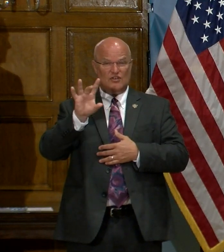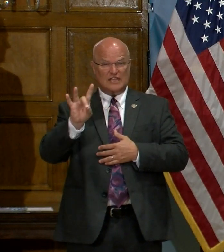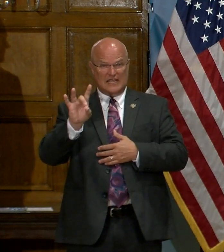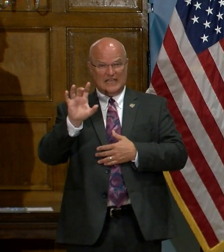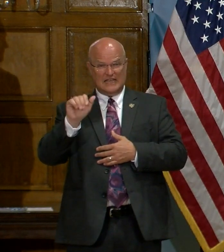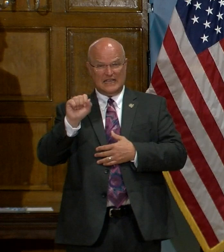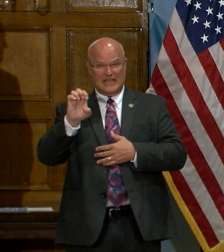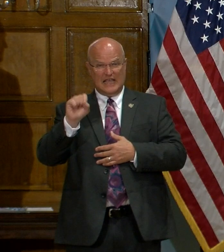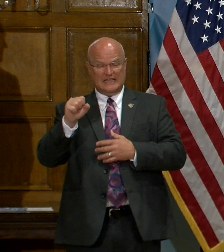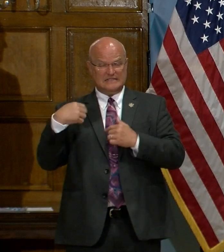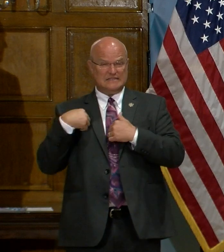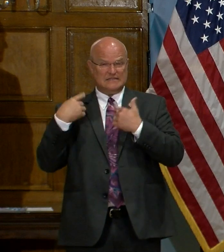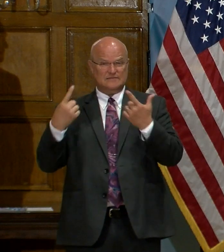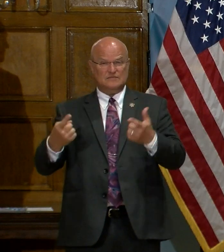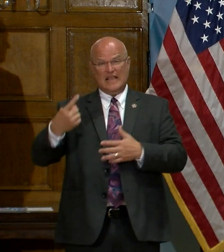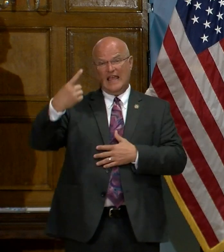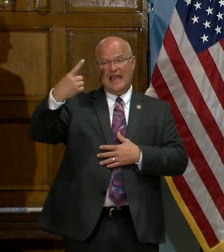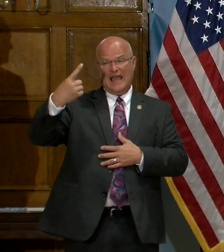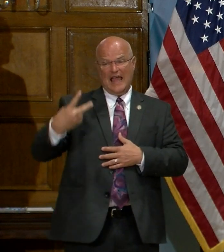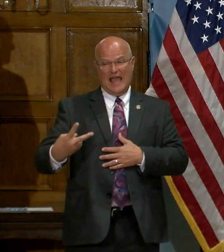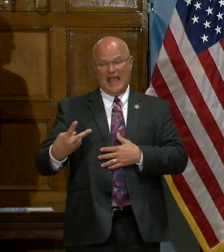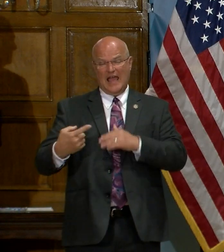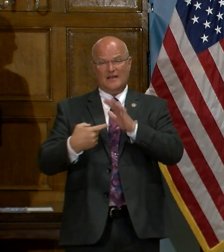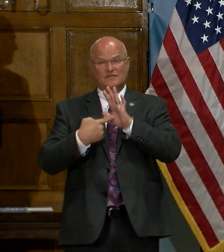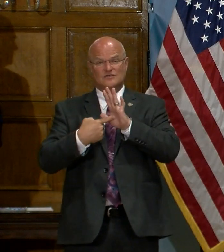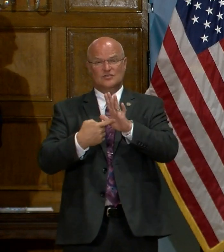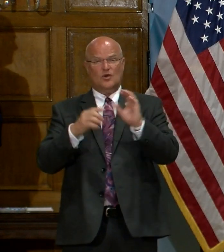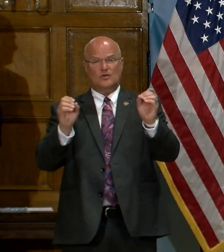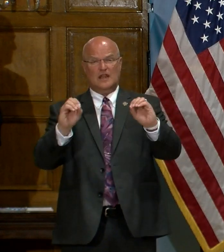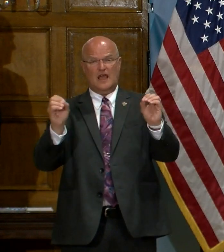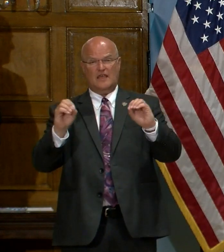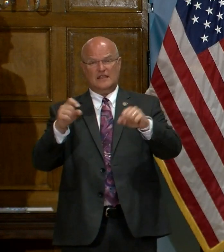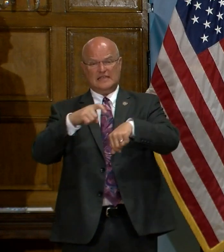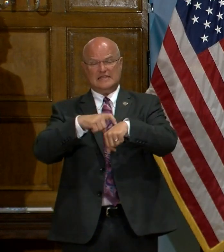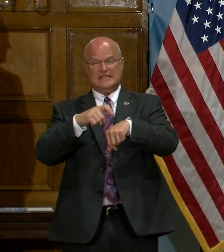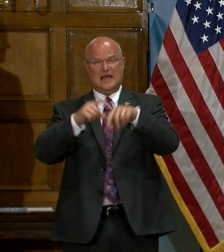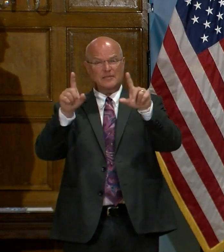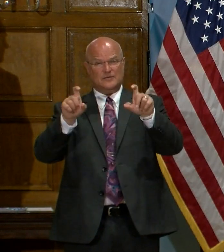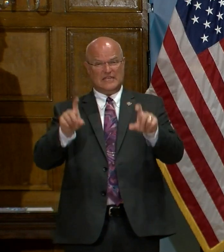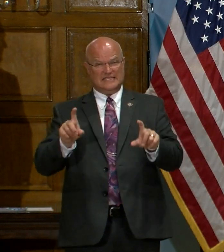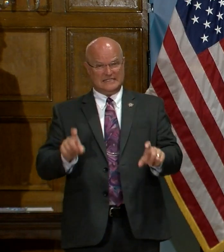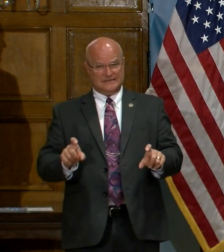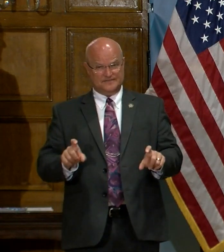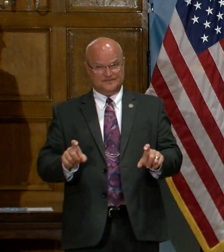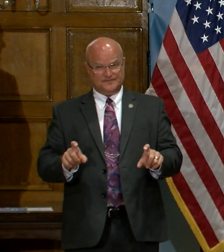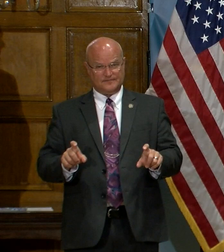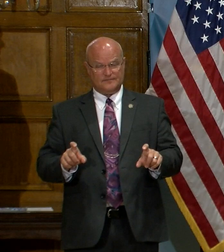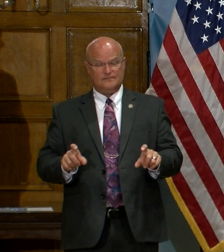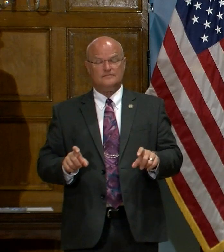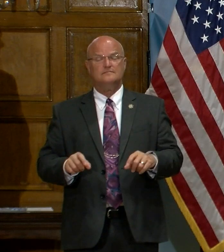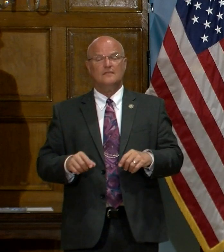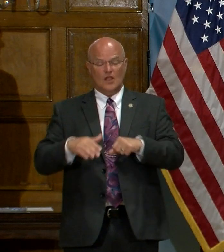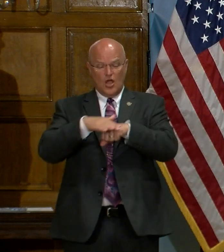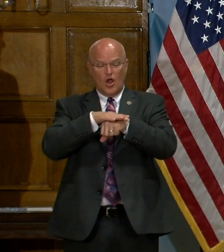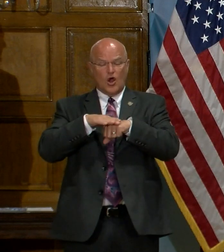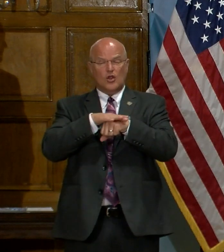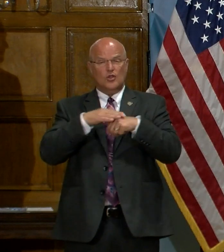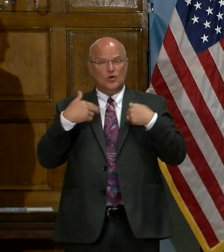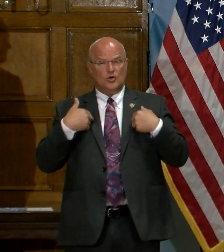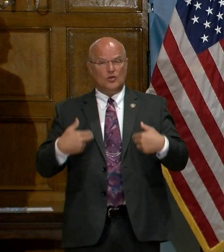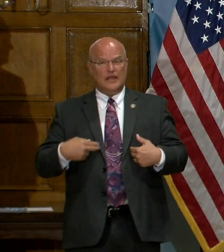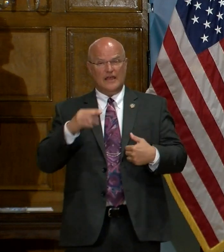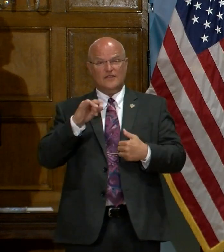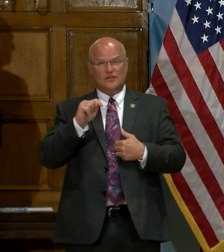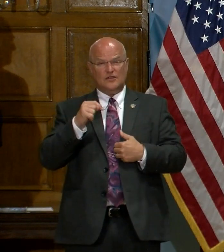6,538 cases, half of them reported no symptoms at the time they were tested. In our local health units, we've